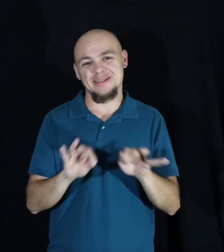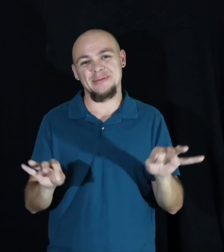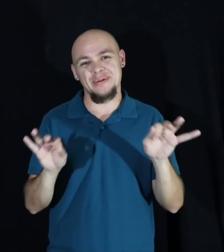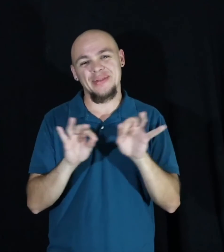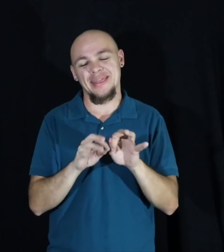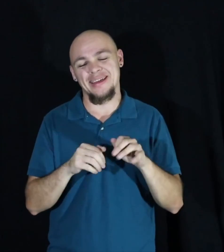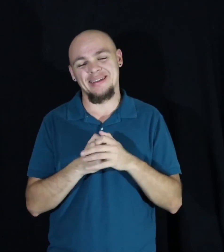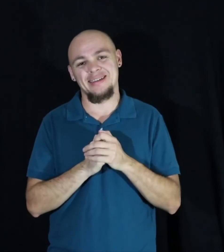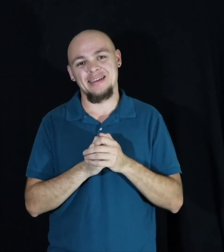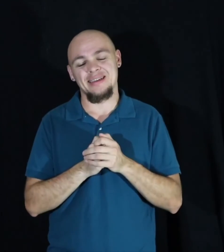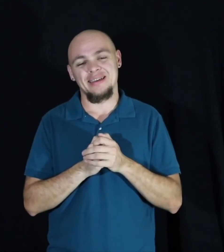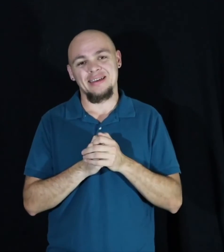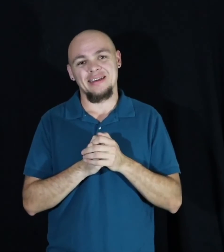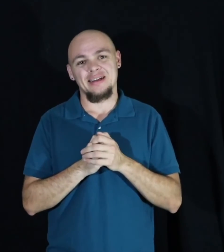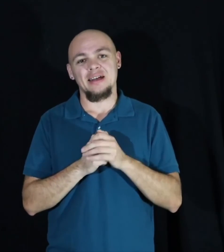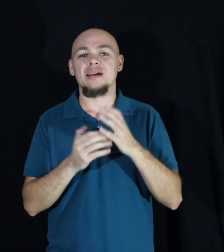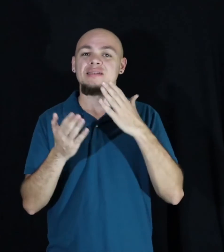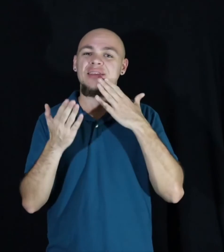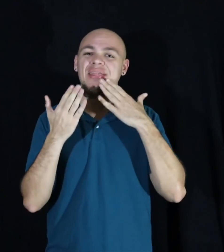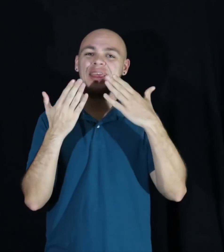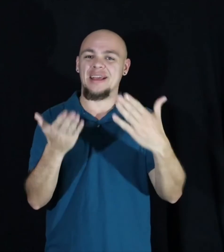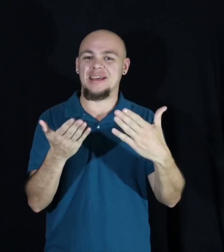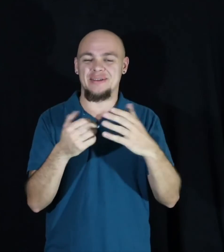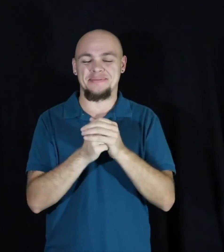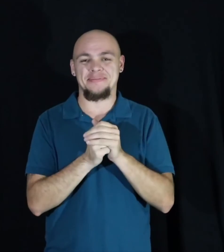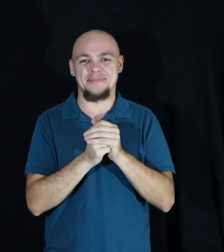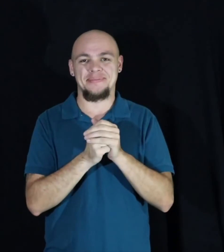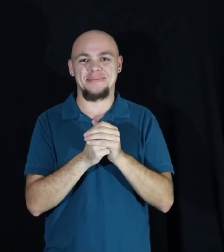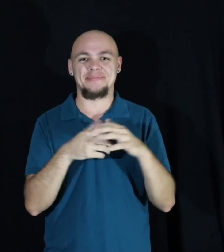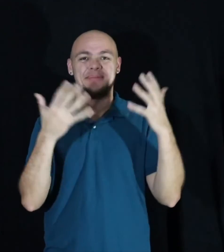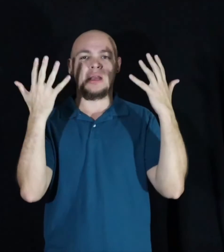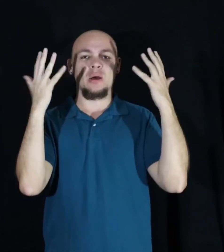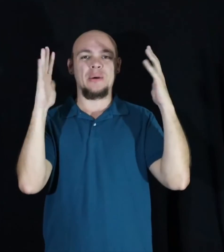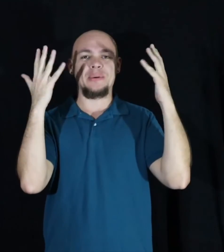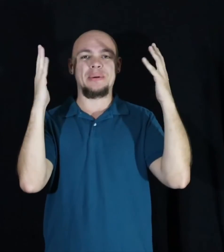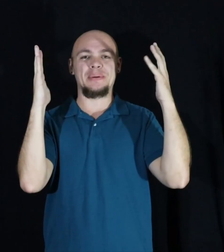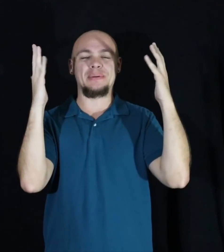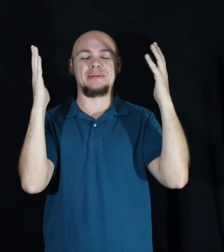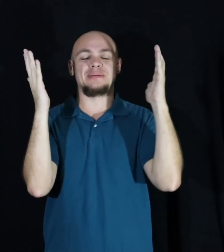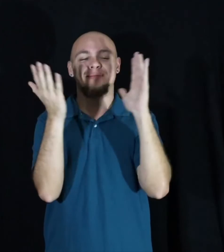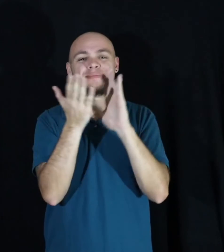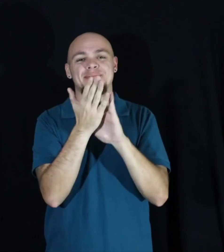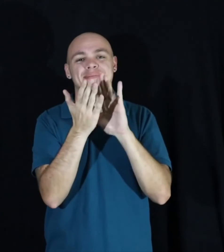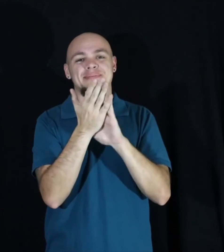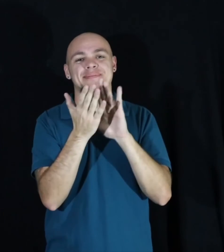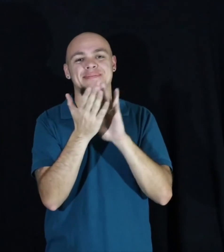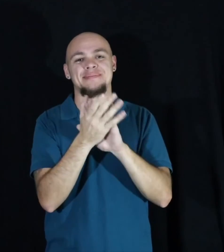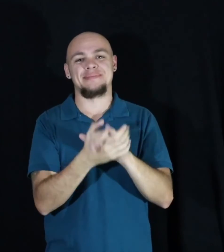So, thank you.